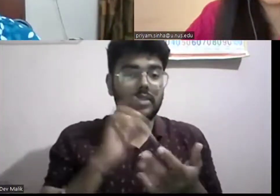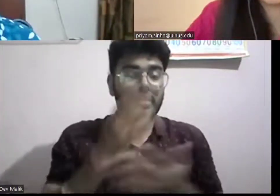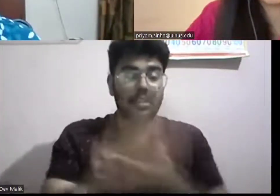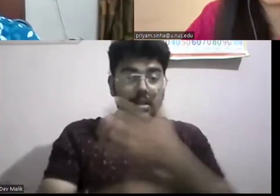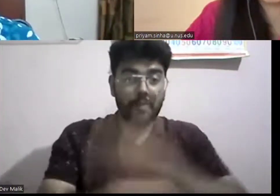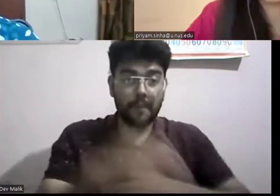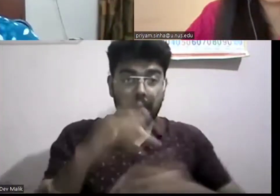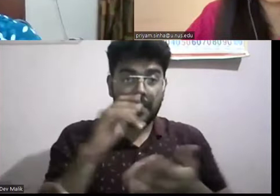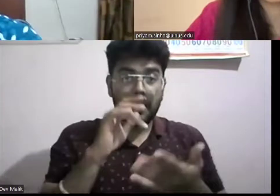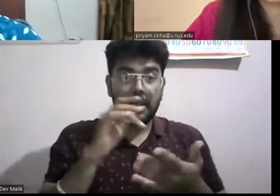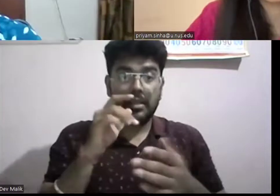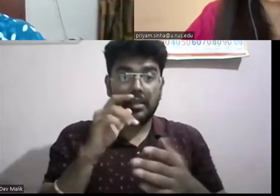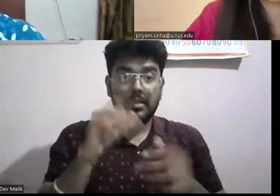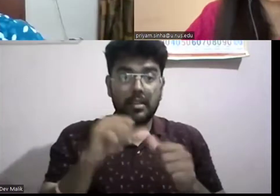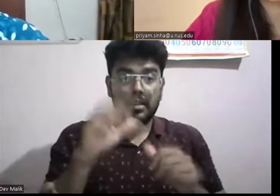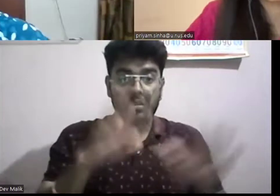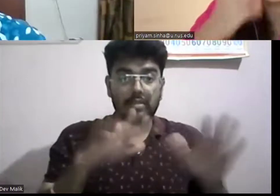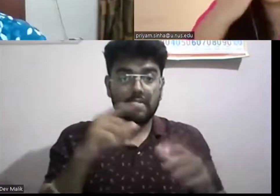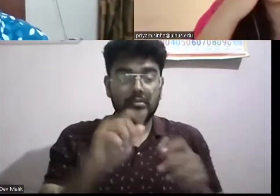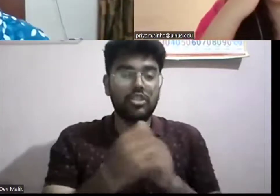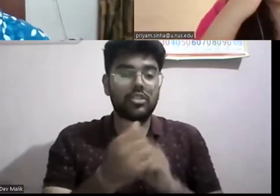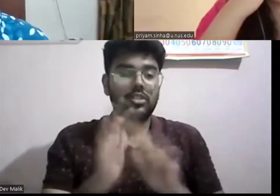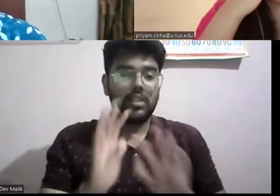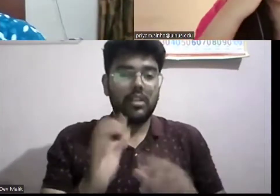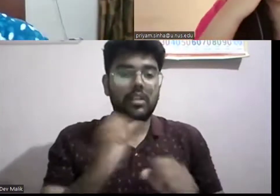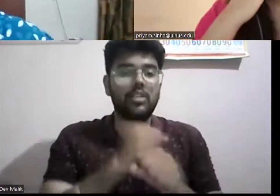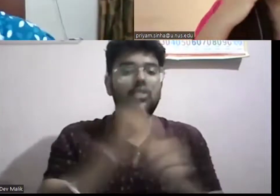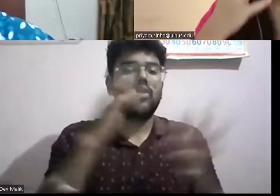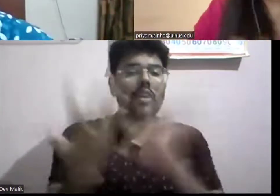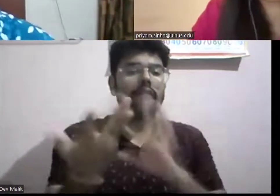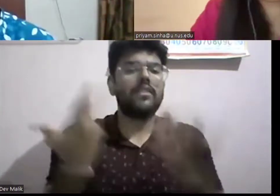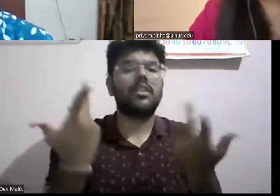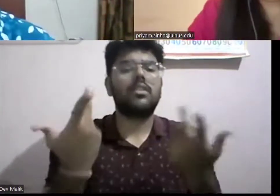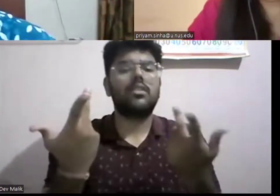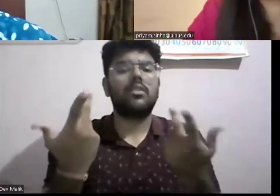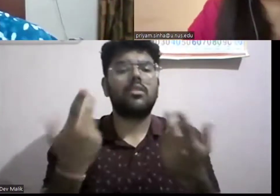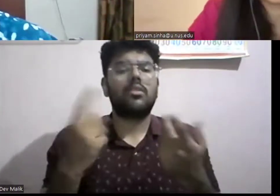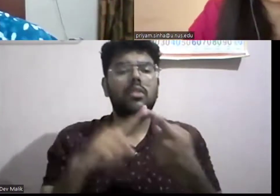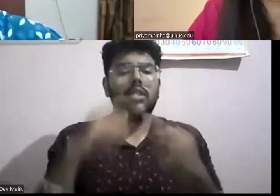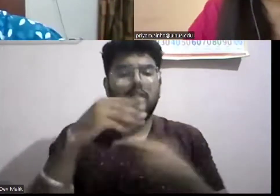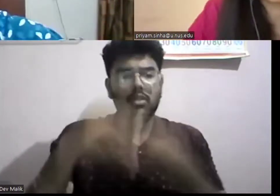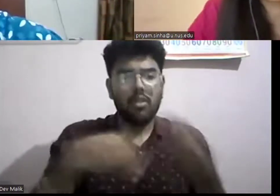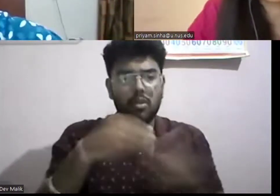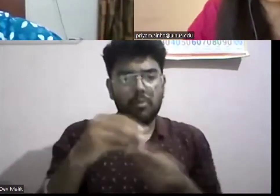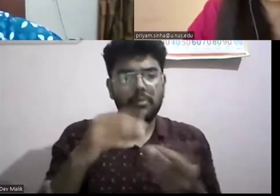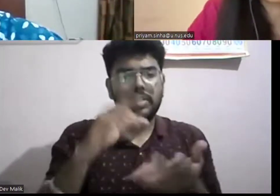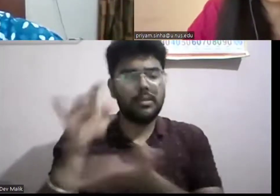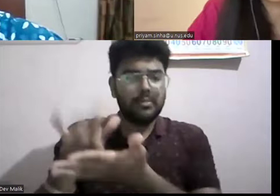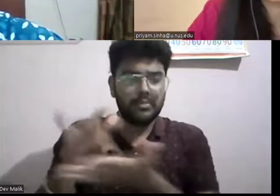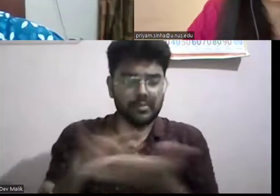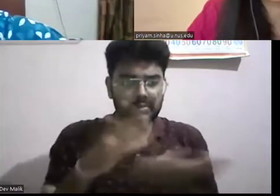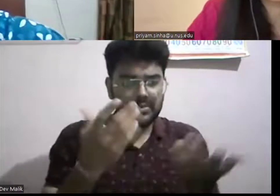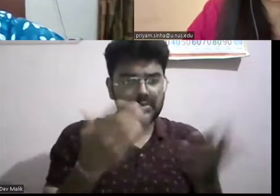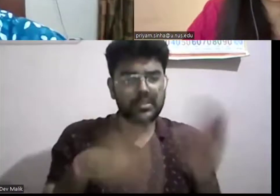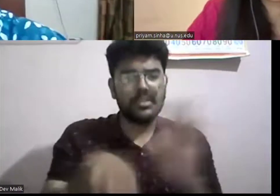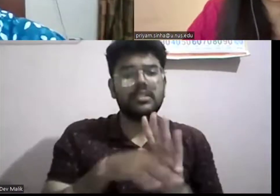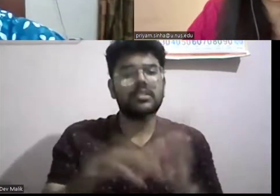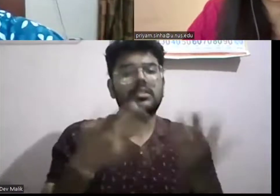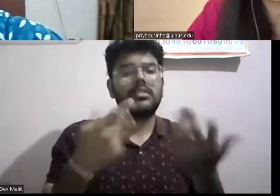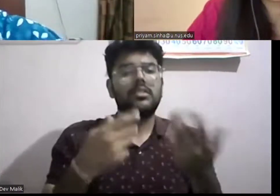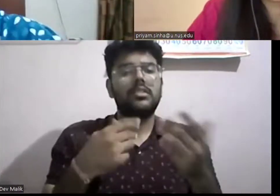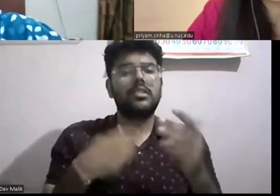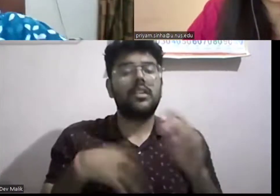character would change with the geographical location, the economic status, the the status of